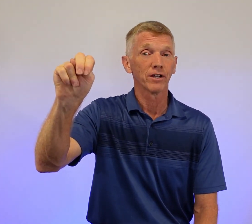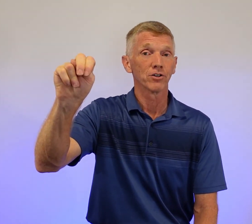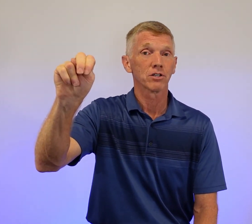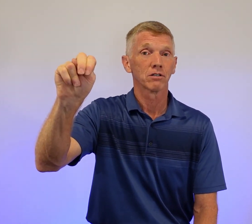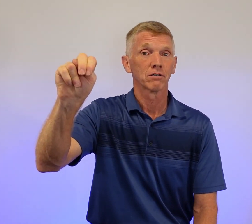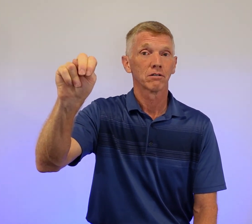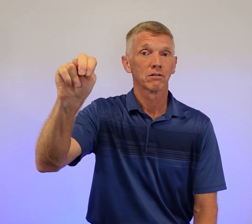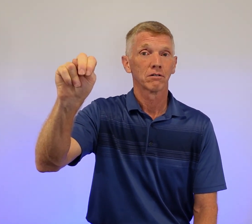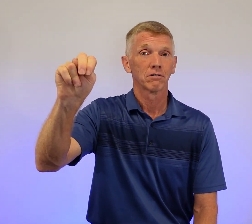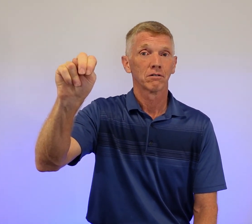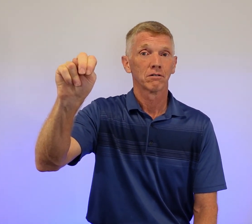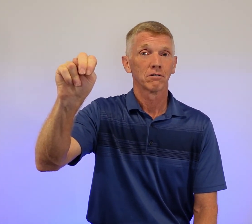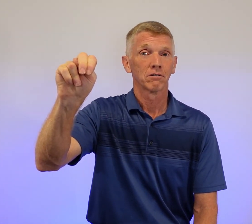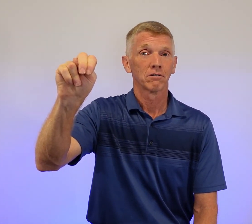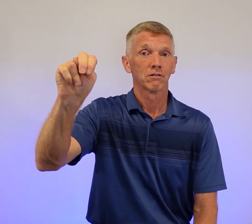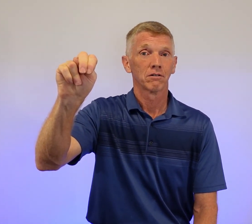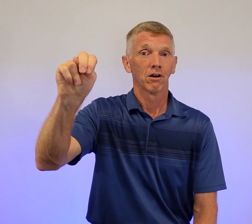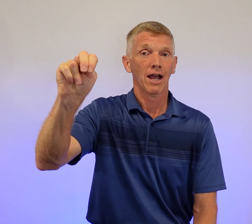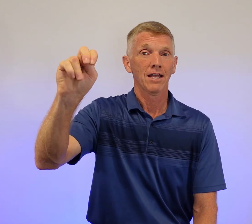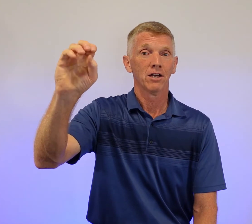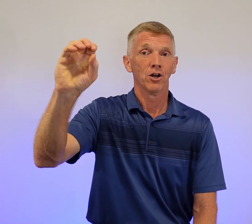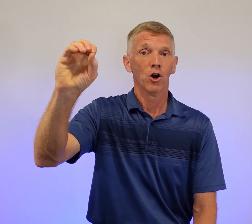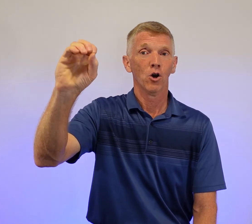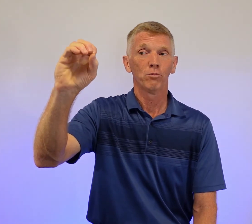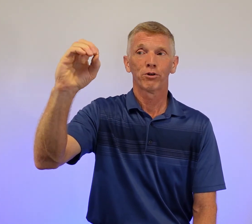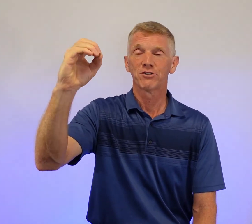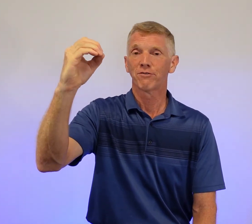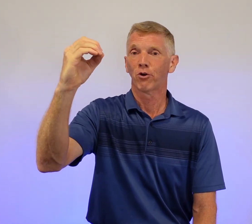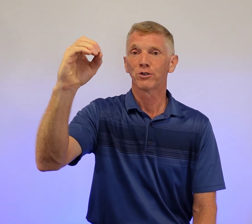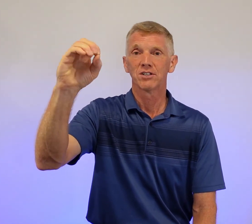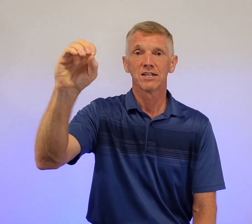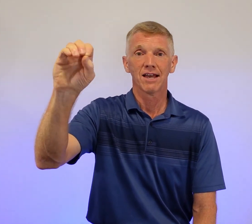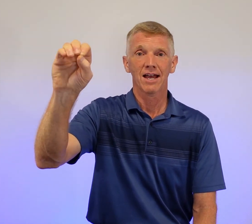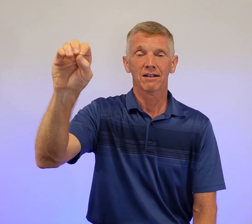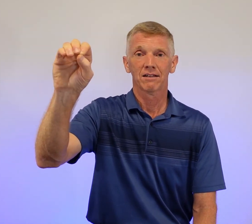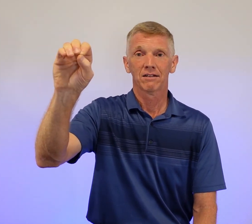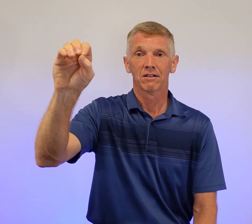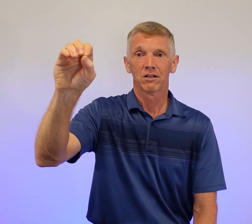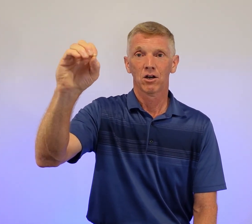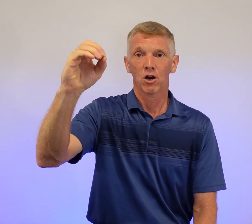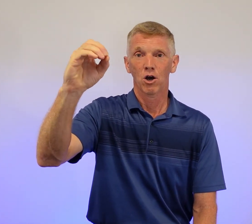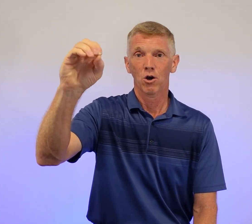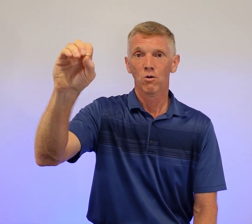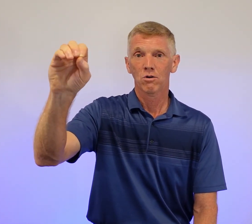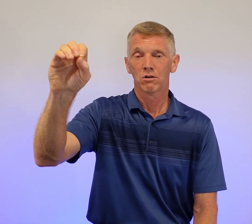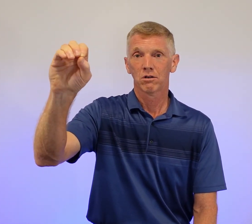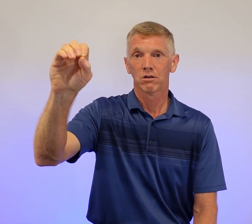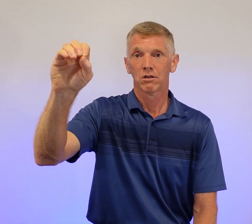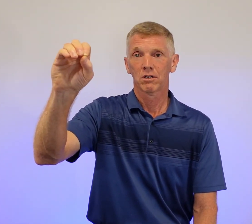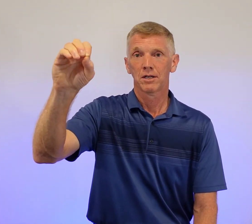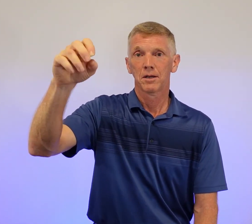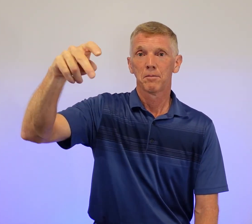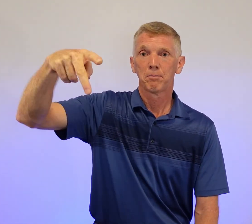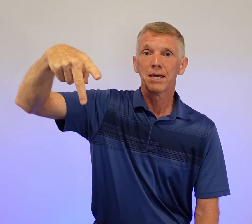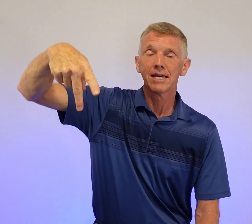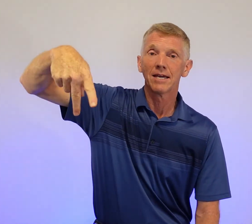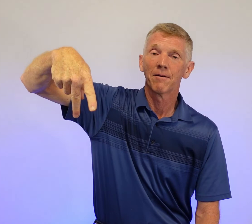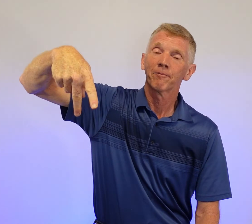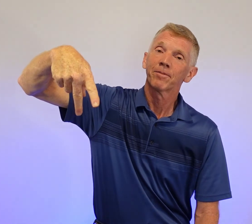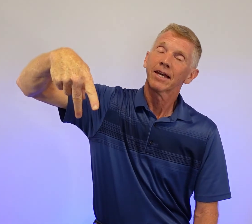fingers. All right, an O, pretty straightforward, you can see that. O, P. Here's a